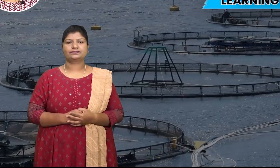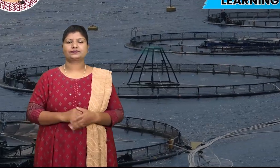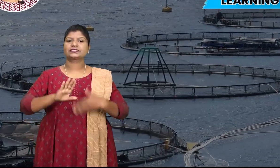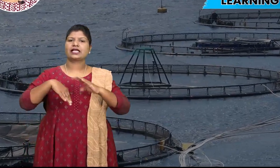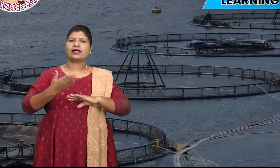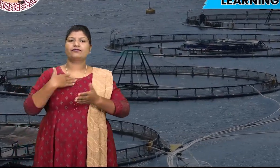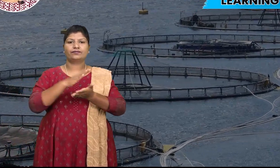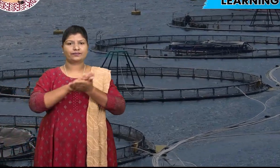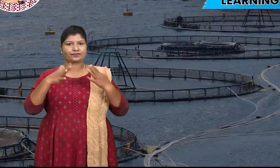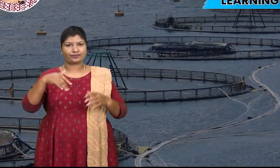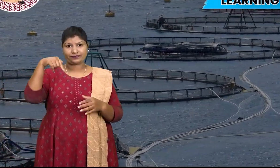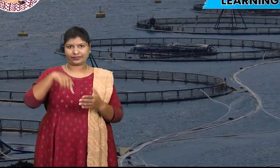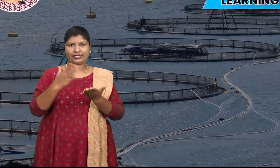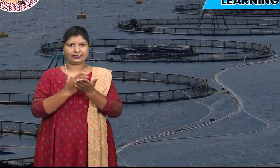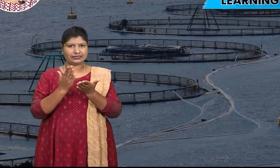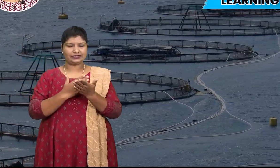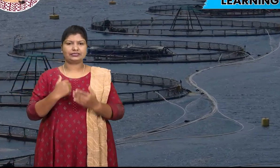After the completion of this lesson,